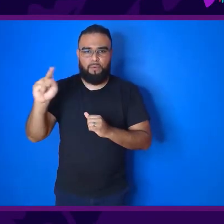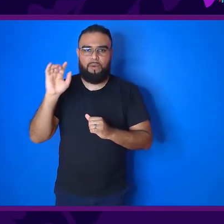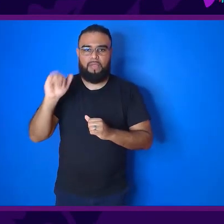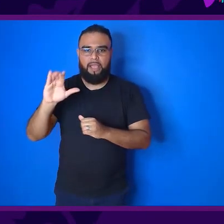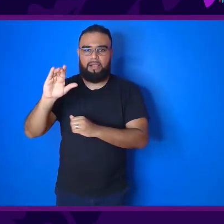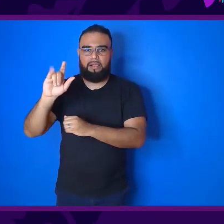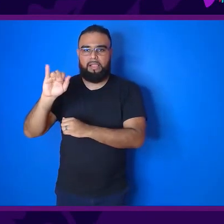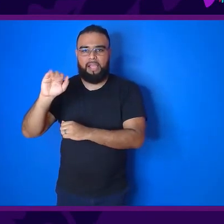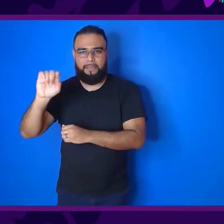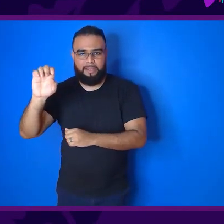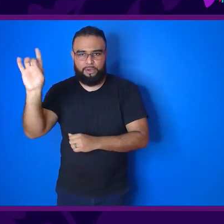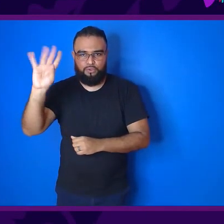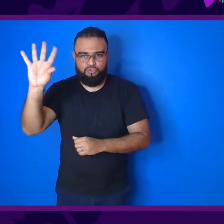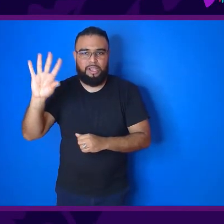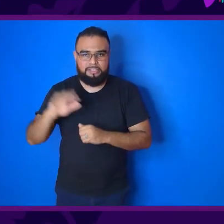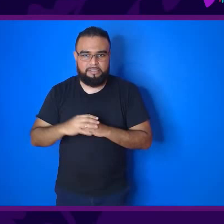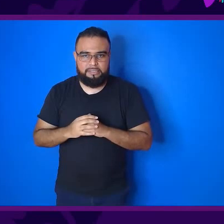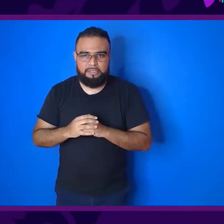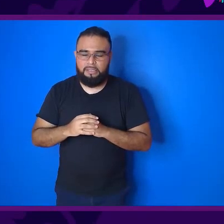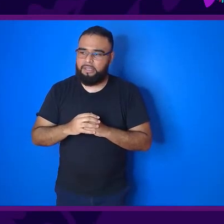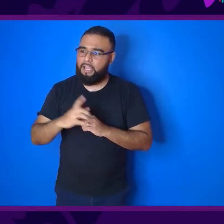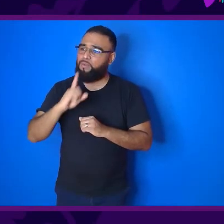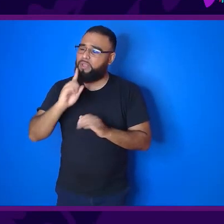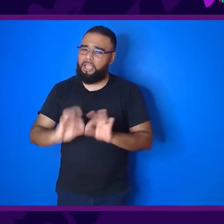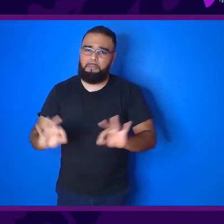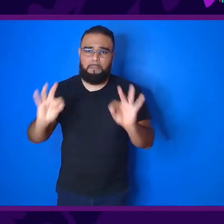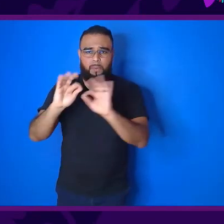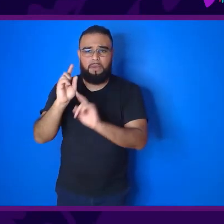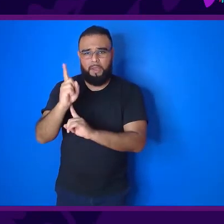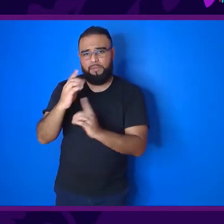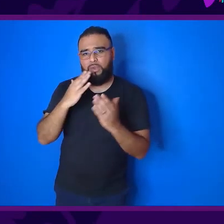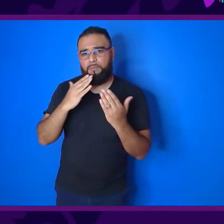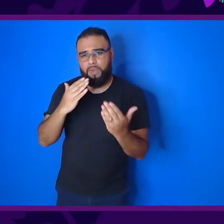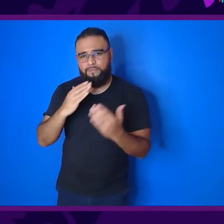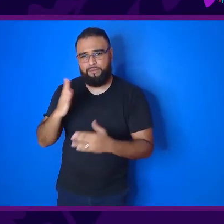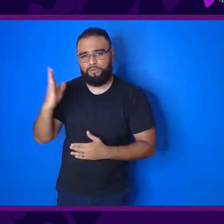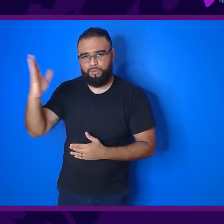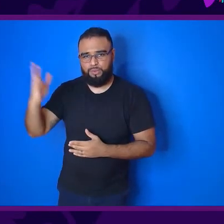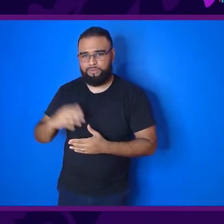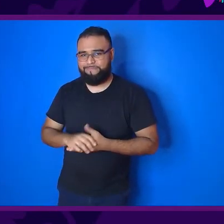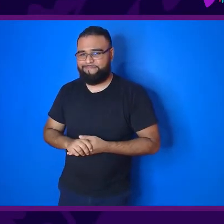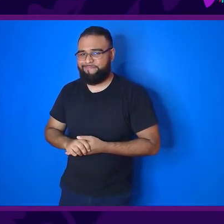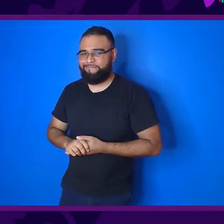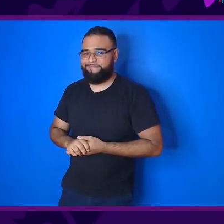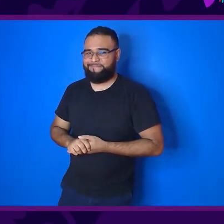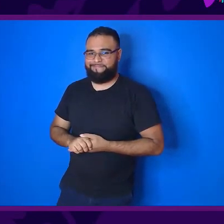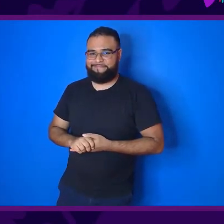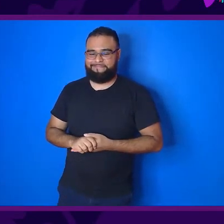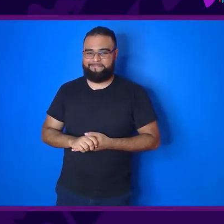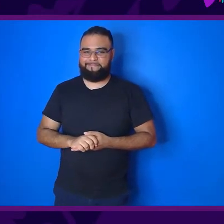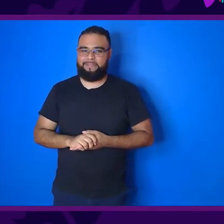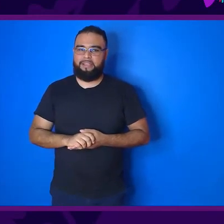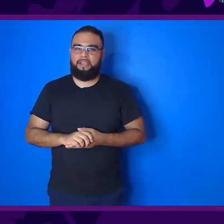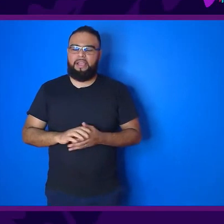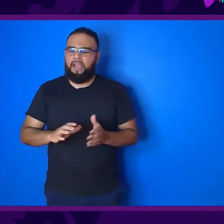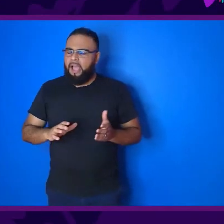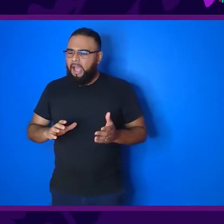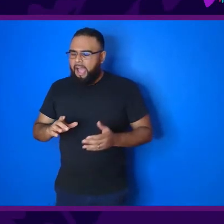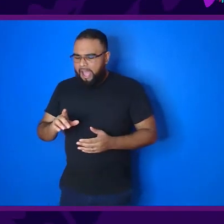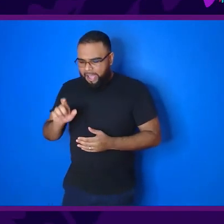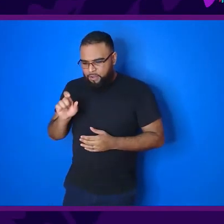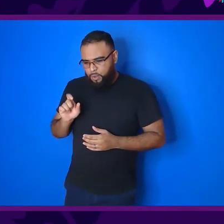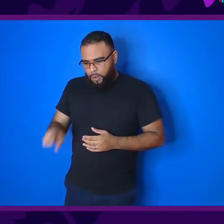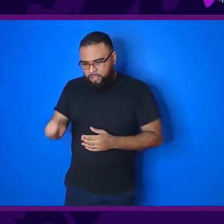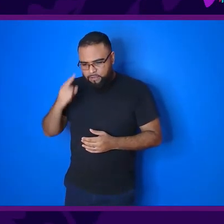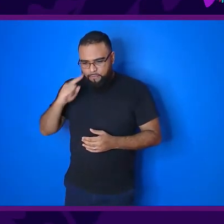grateful to you. Can I ask a question to Jane Fonda, just because I want the people that are